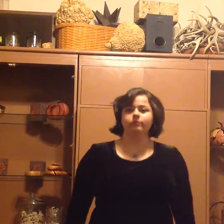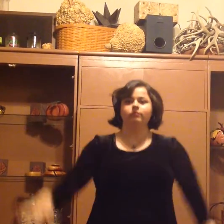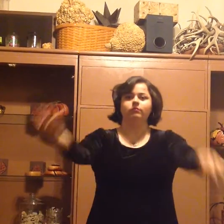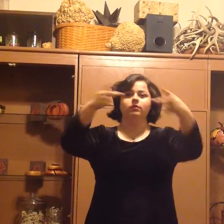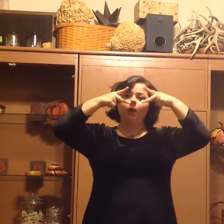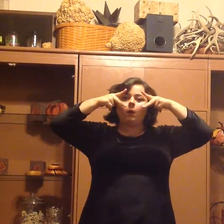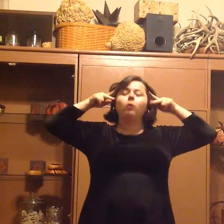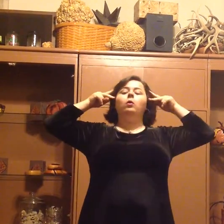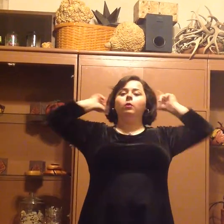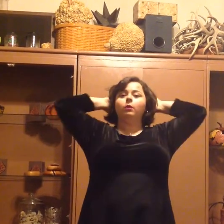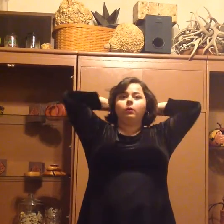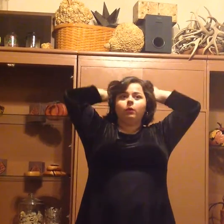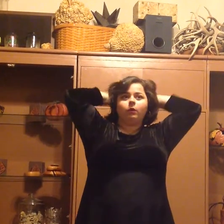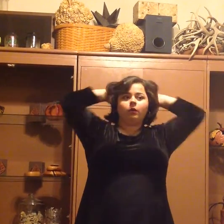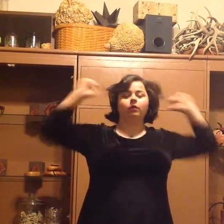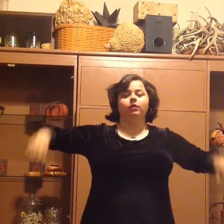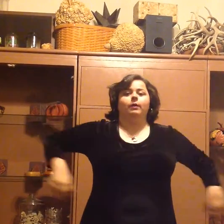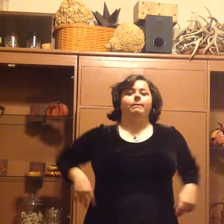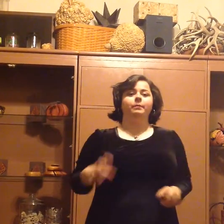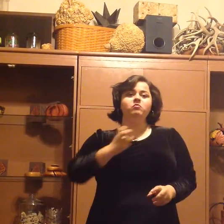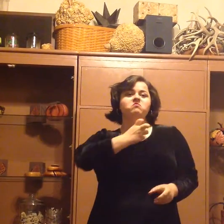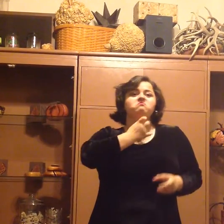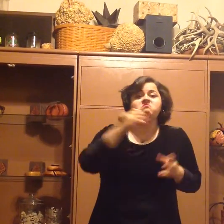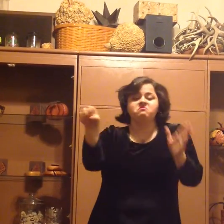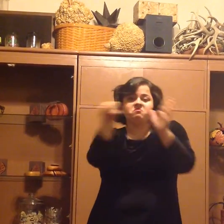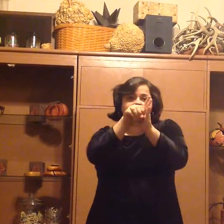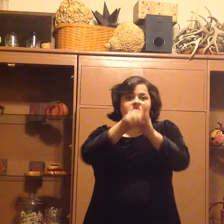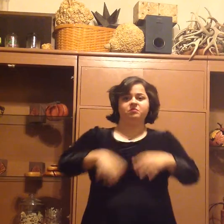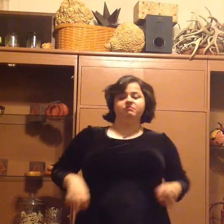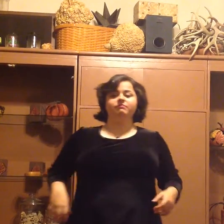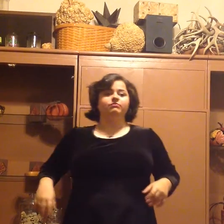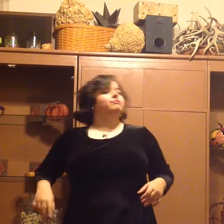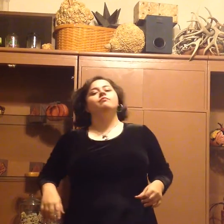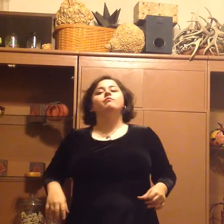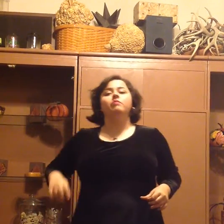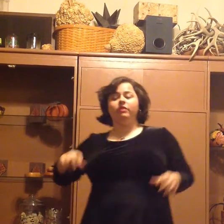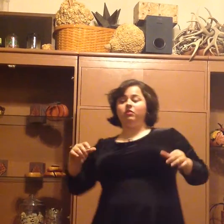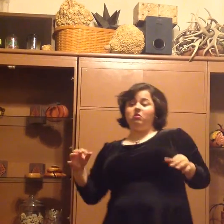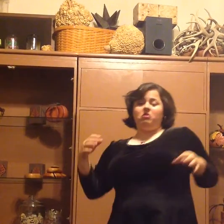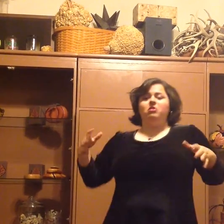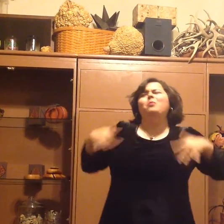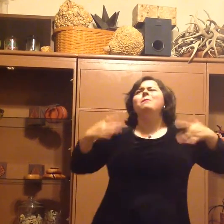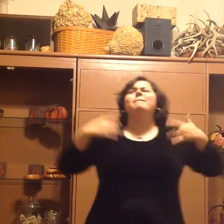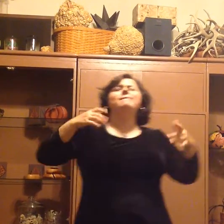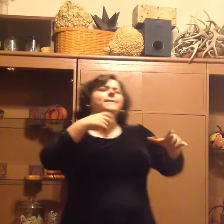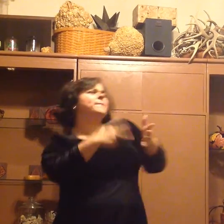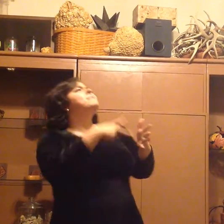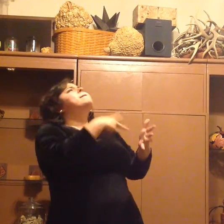tied on their masks, and the growling noises stopped as they happily danced together far